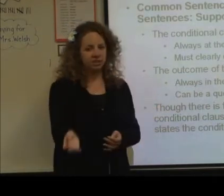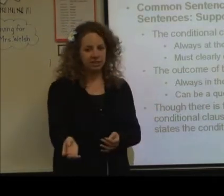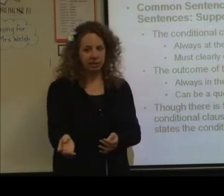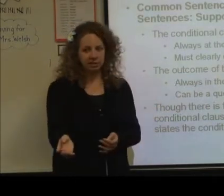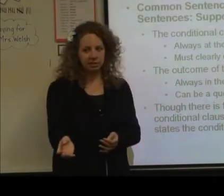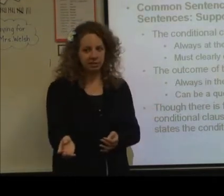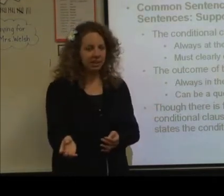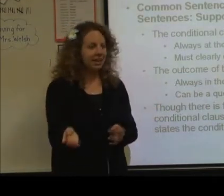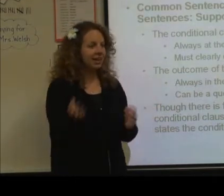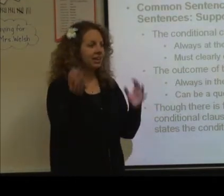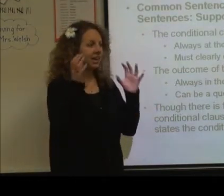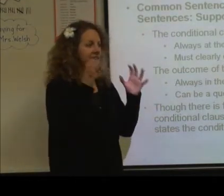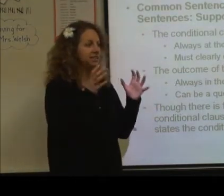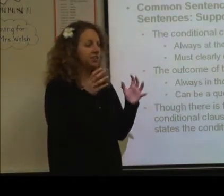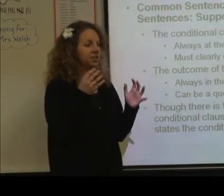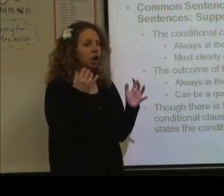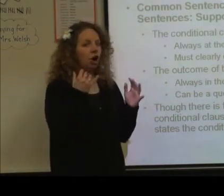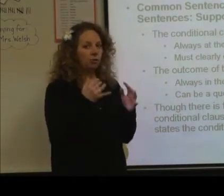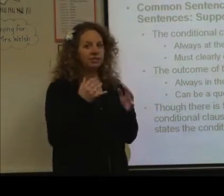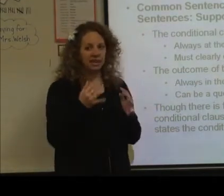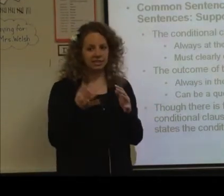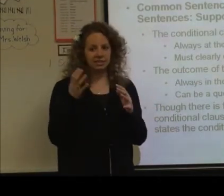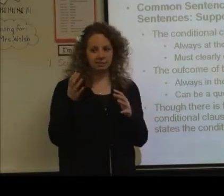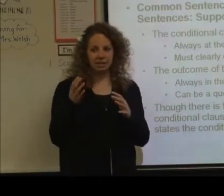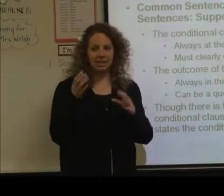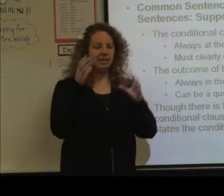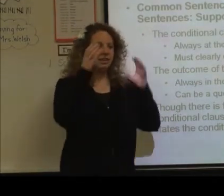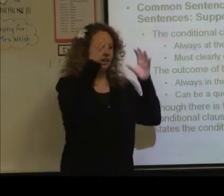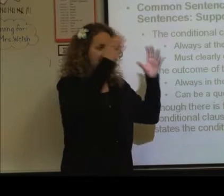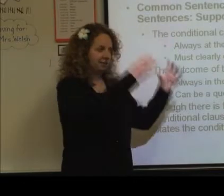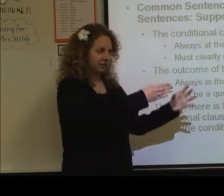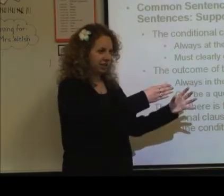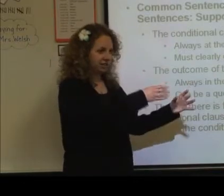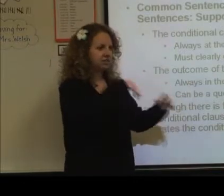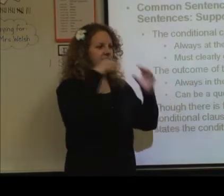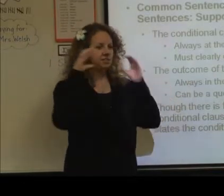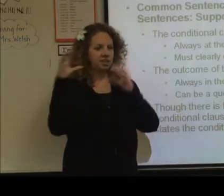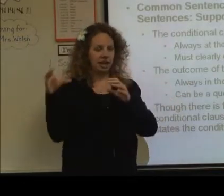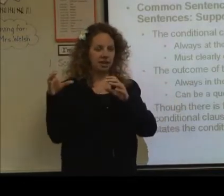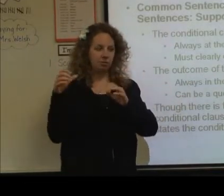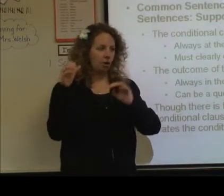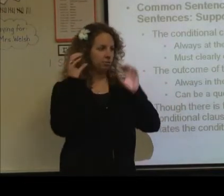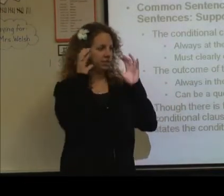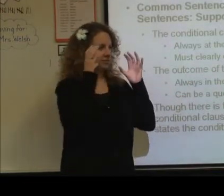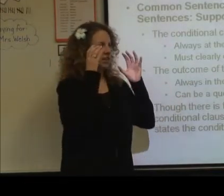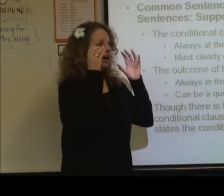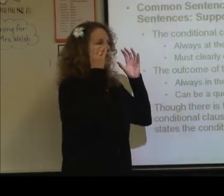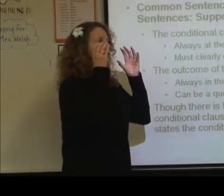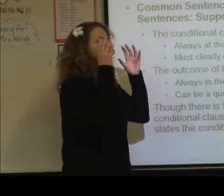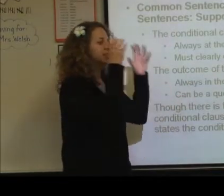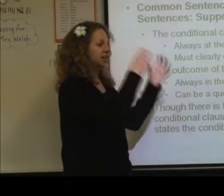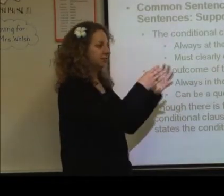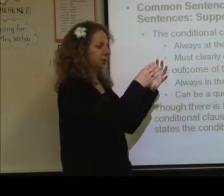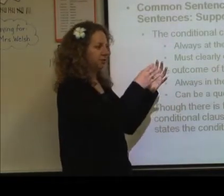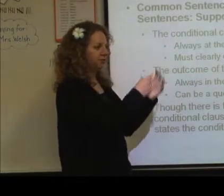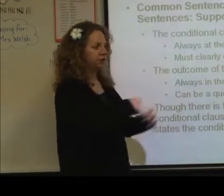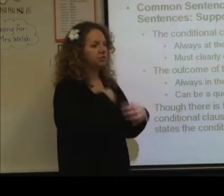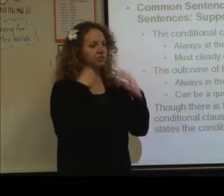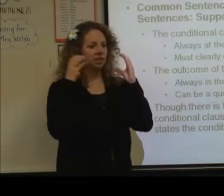this happens. In ASL, then it always has to be if this, then that. You always have to have the if part first and